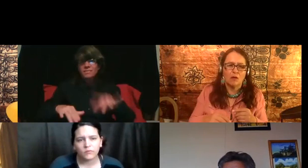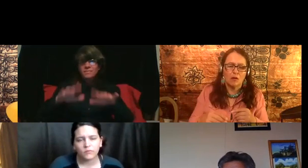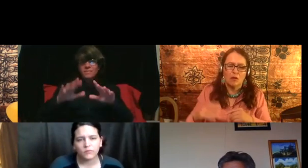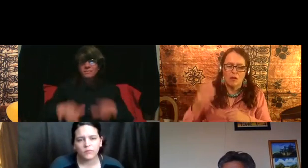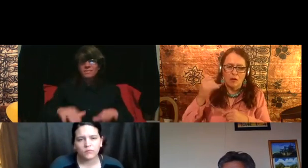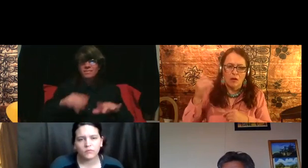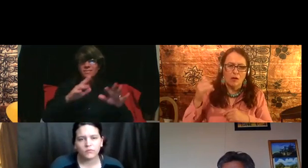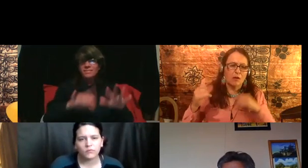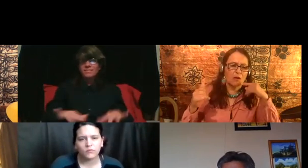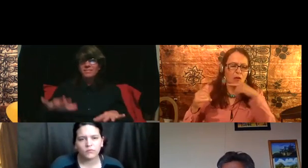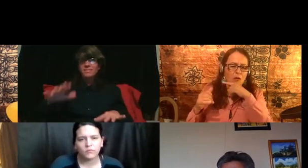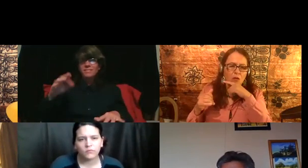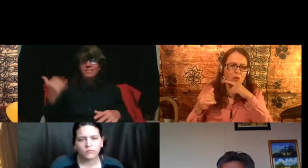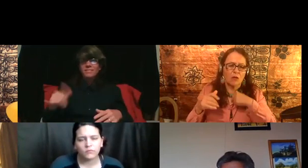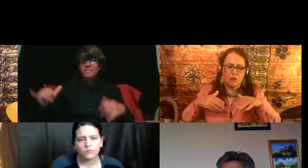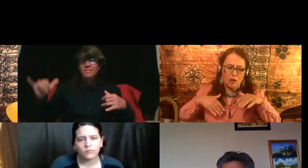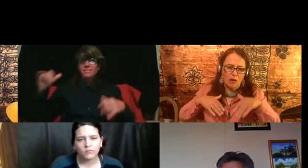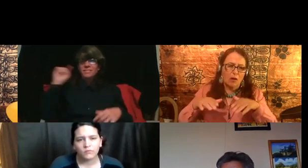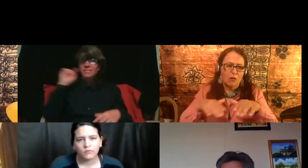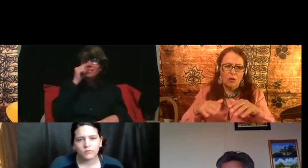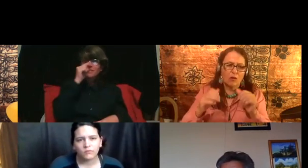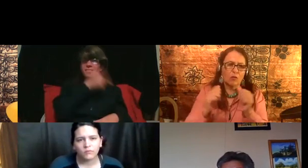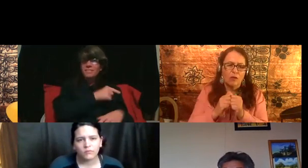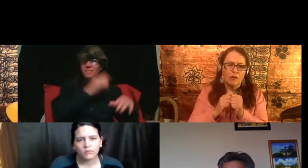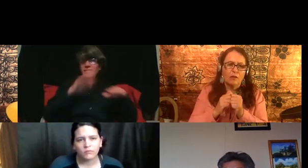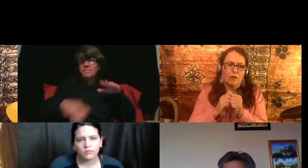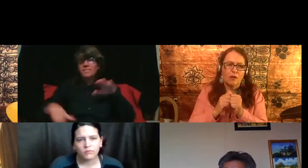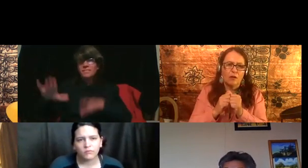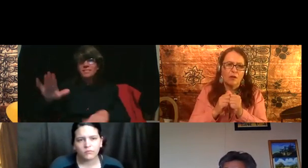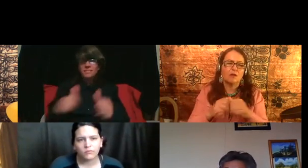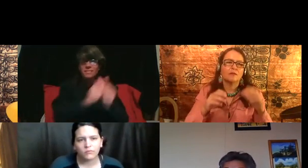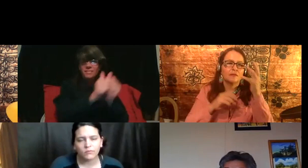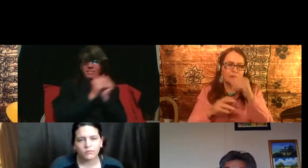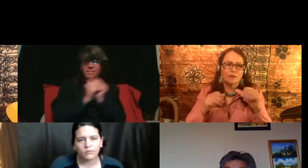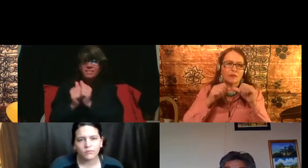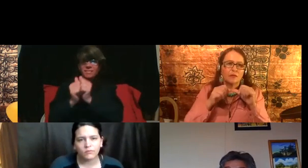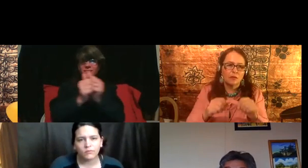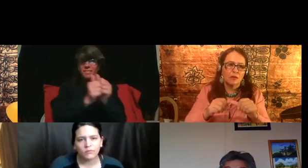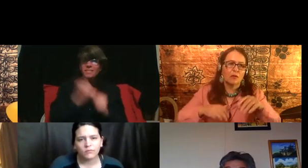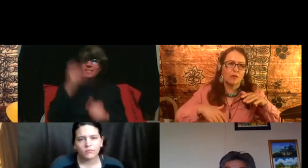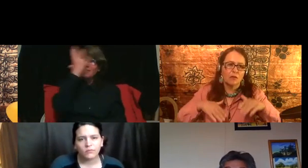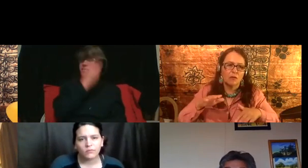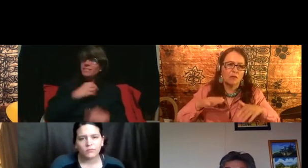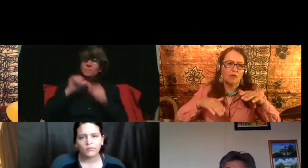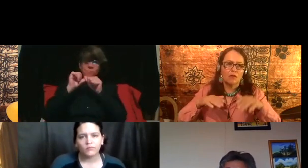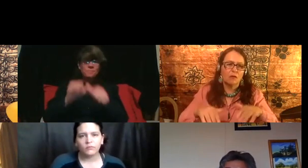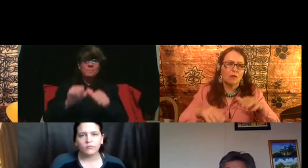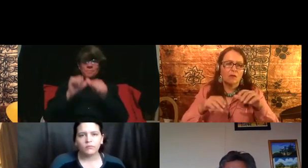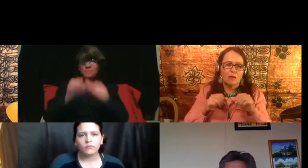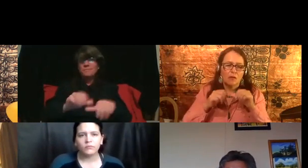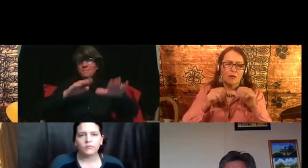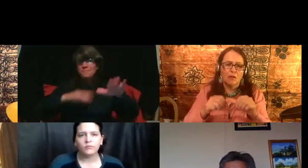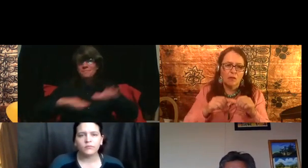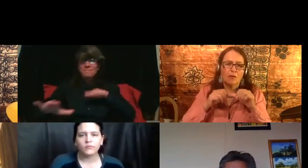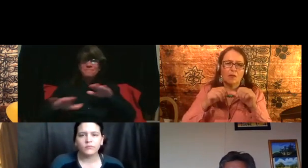yaya tka oko oko nashanga She nashanga she